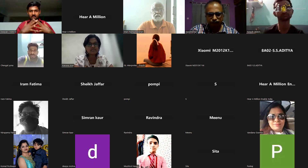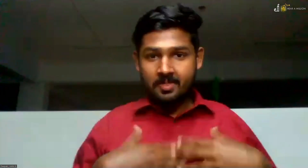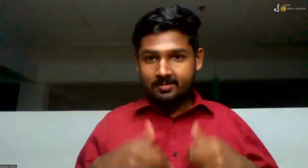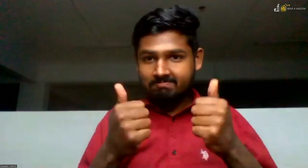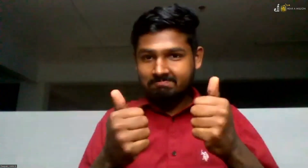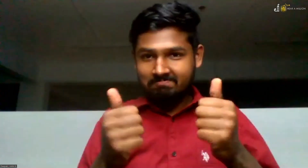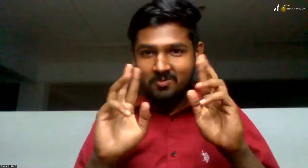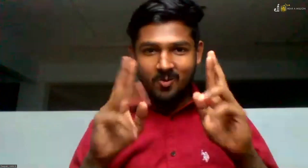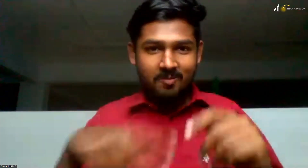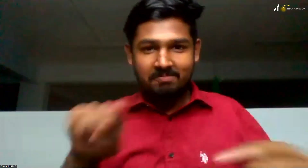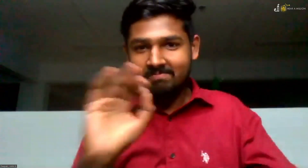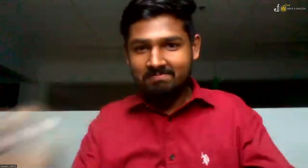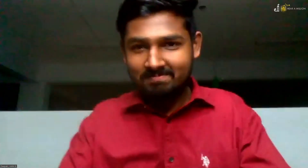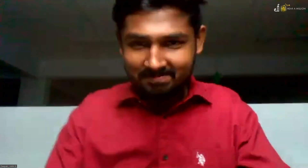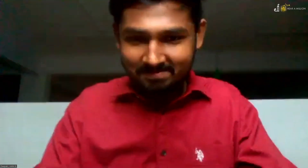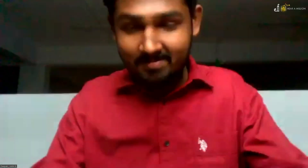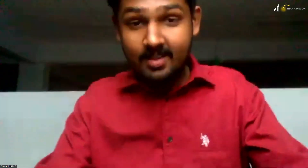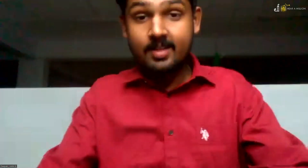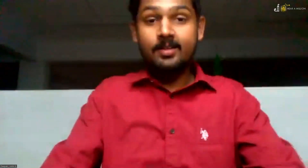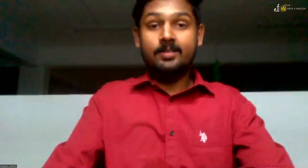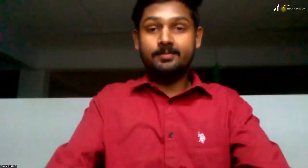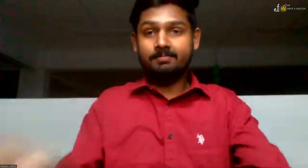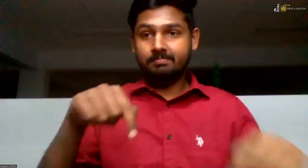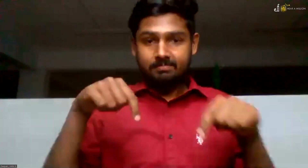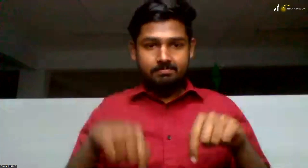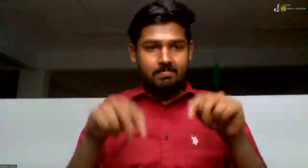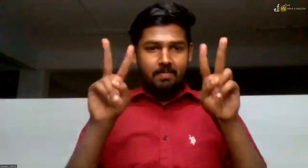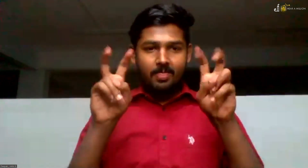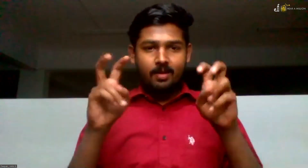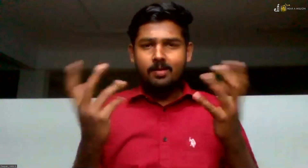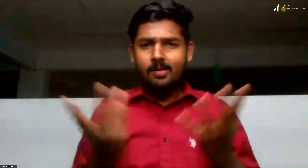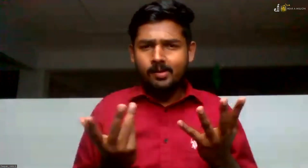Hello everyone. So I hope everyone are doing great.